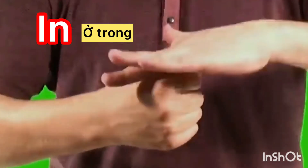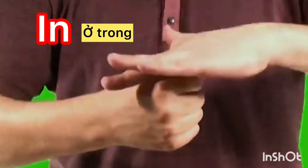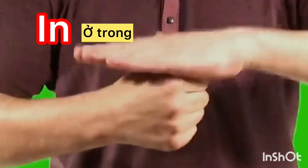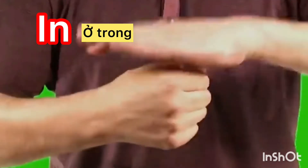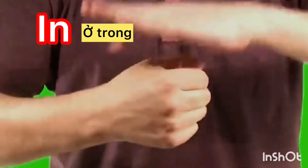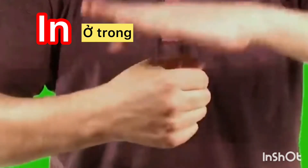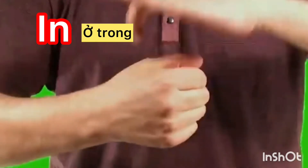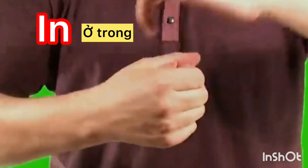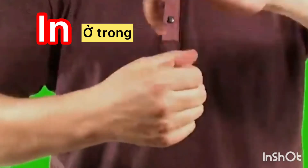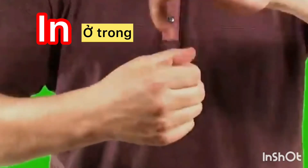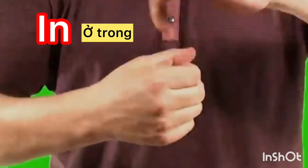In.